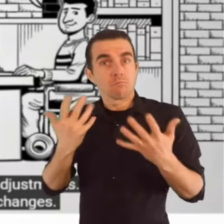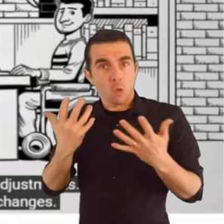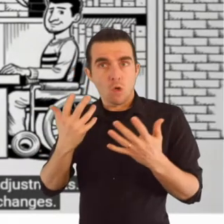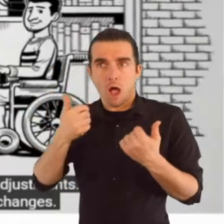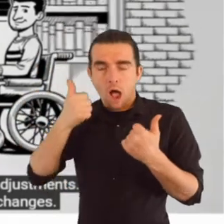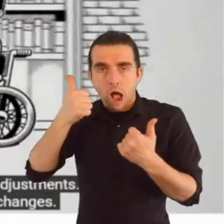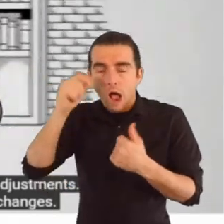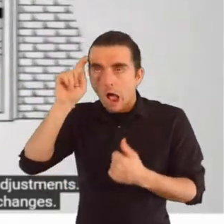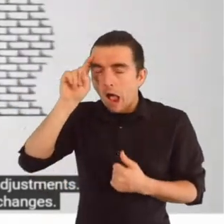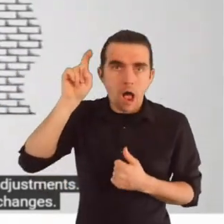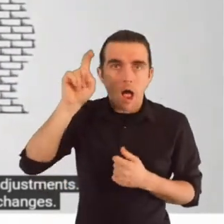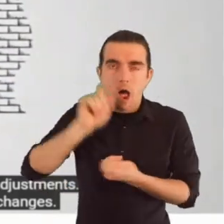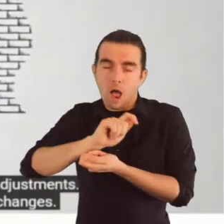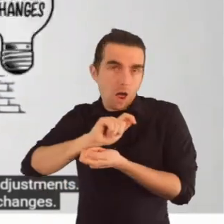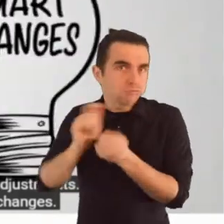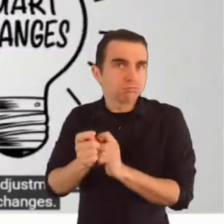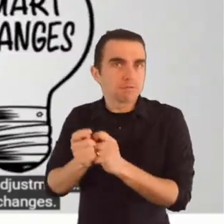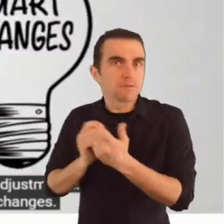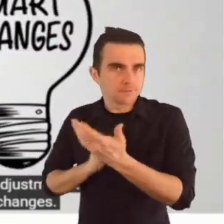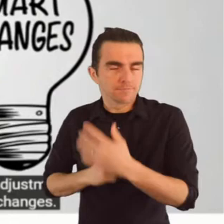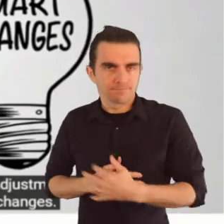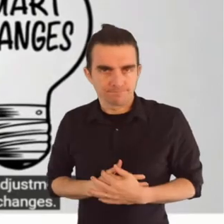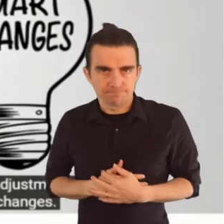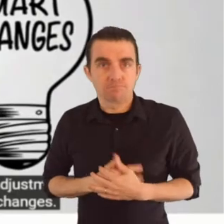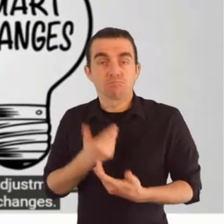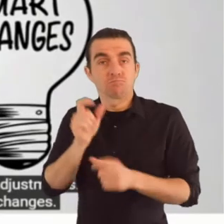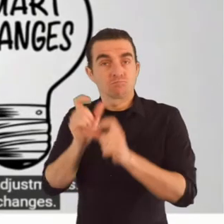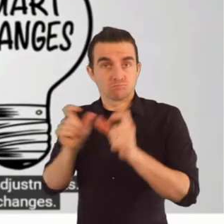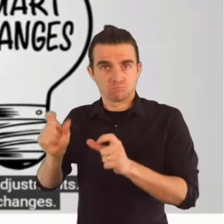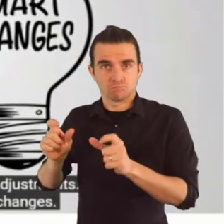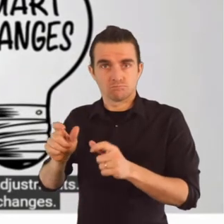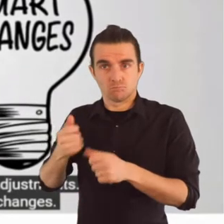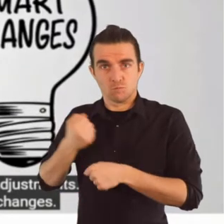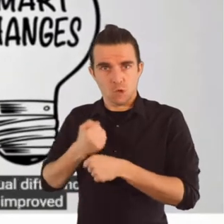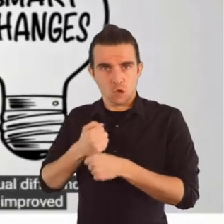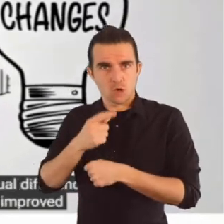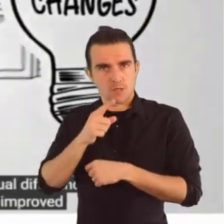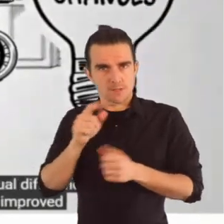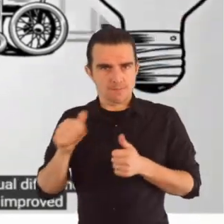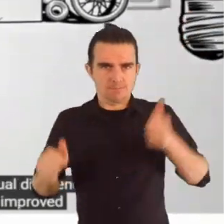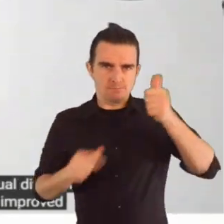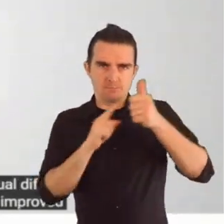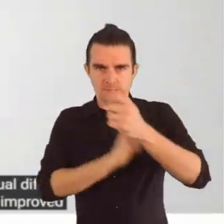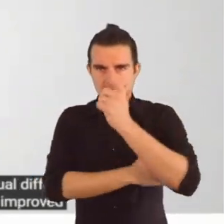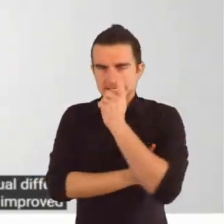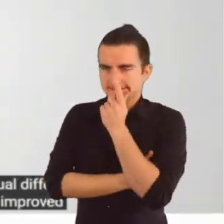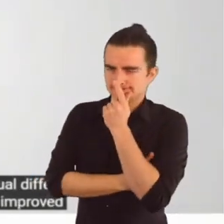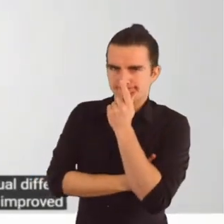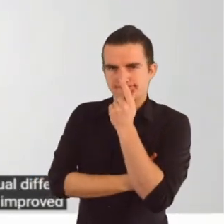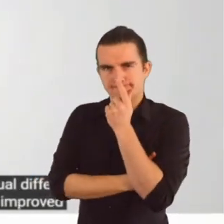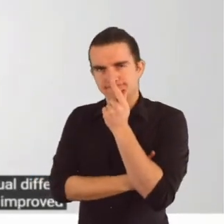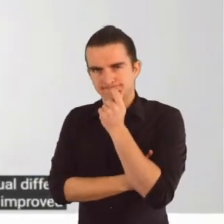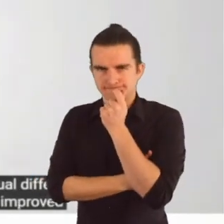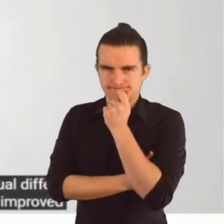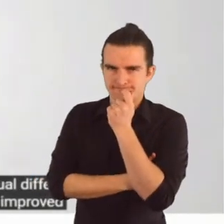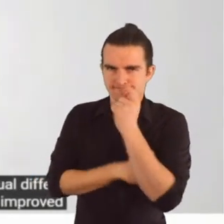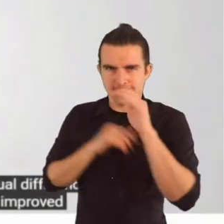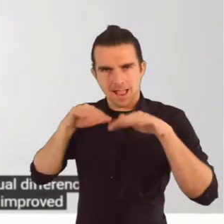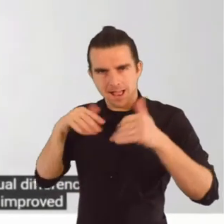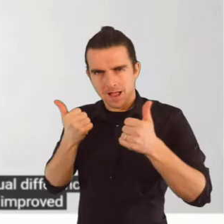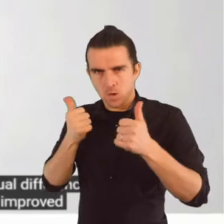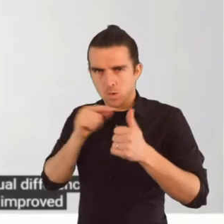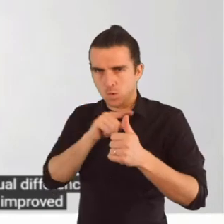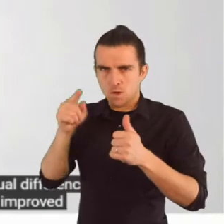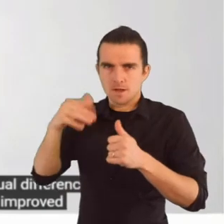workplace adjustments. In other words, some smart changes. For employers, being aware of individual differences